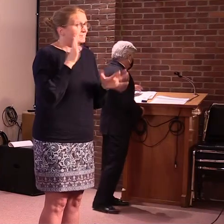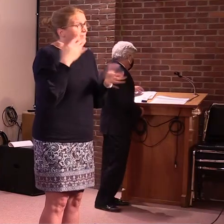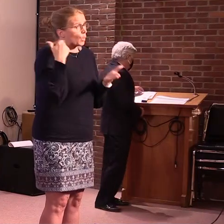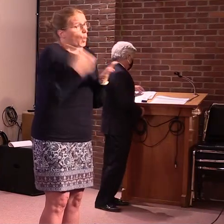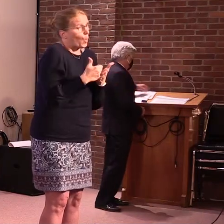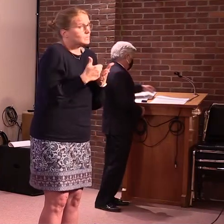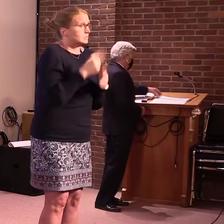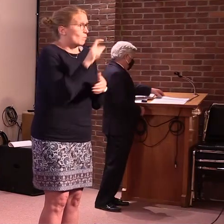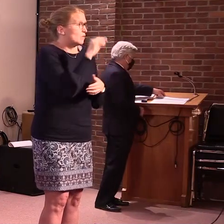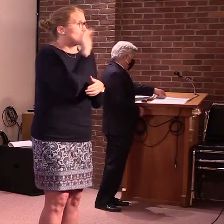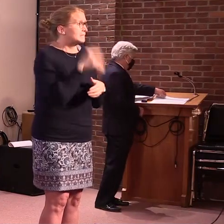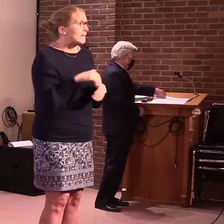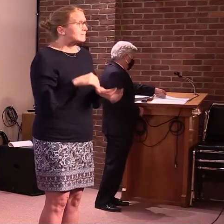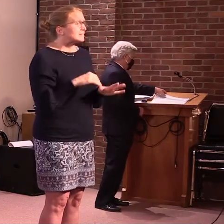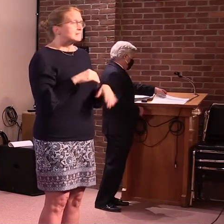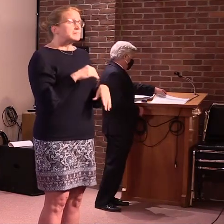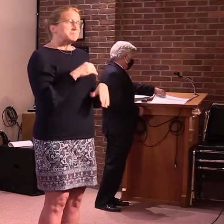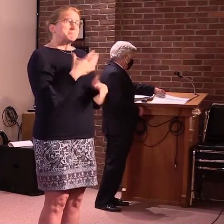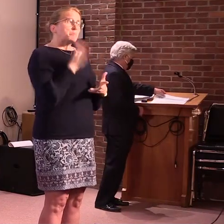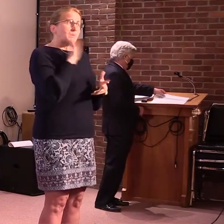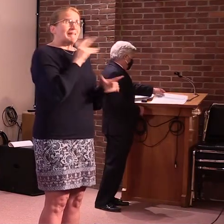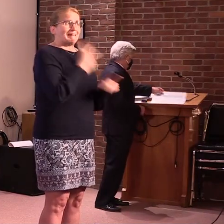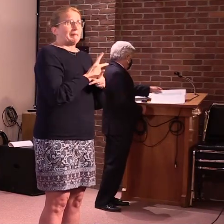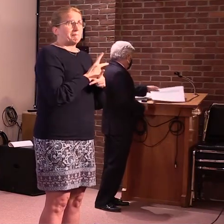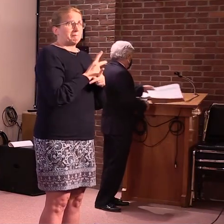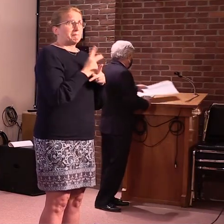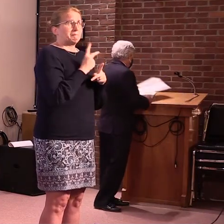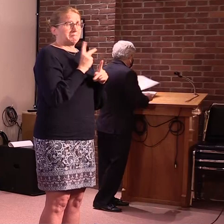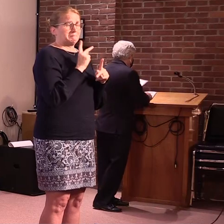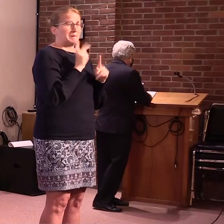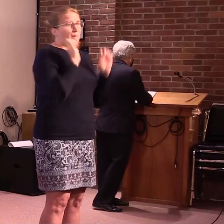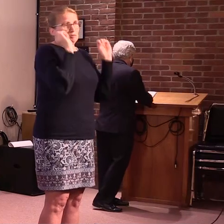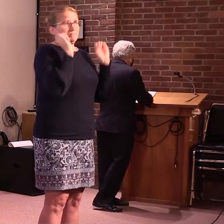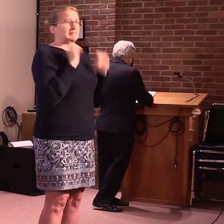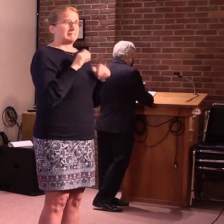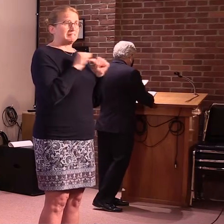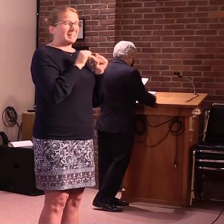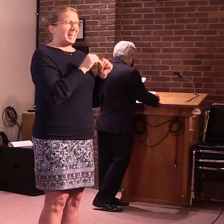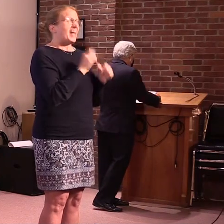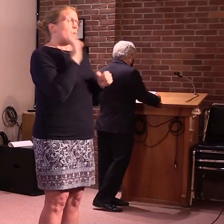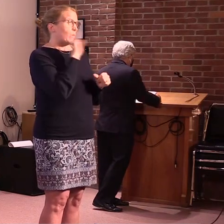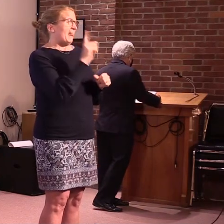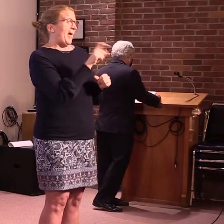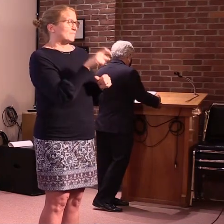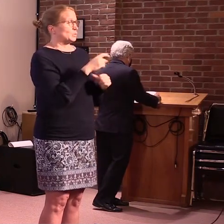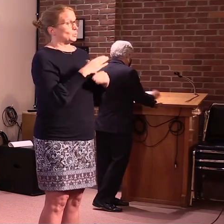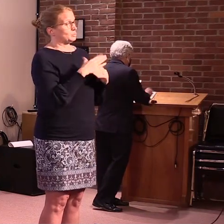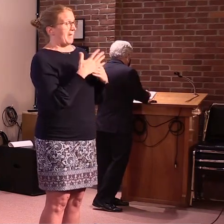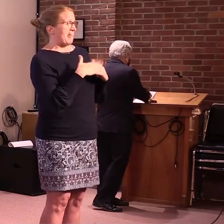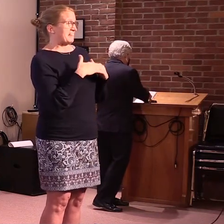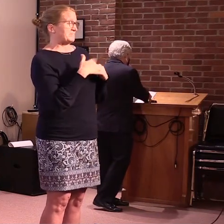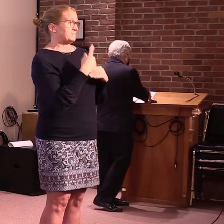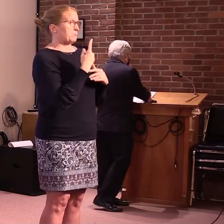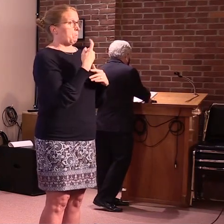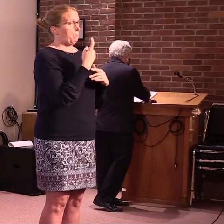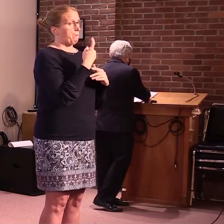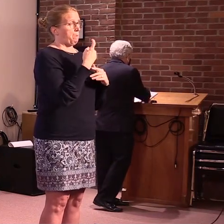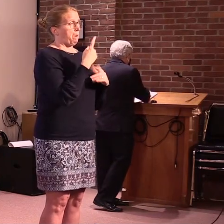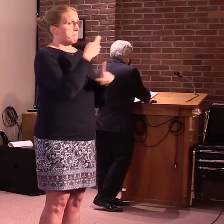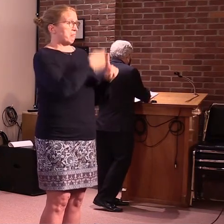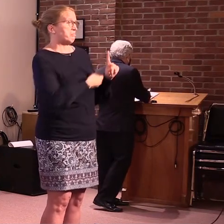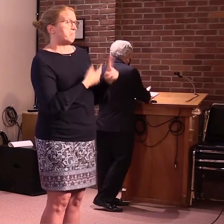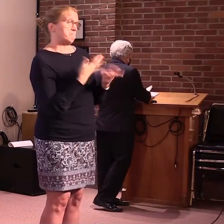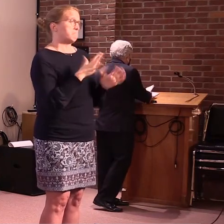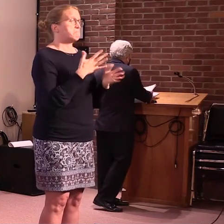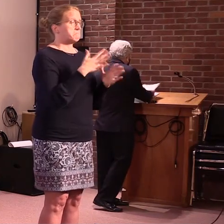whatever the new normal is. And I'd say that it's going to take at least another cycle to do that. But we're doing it as quick as